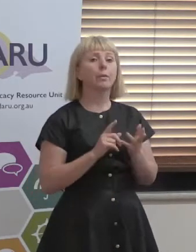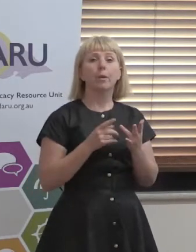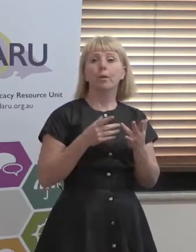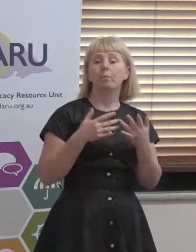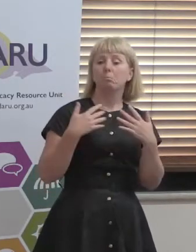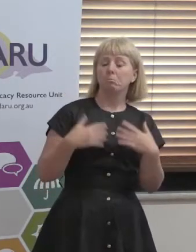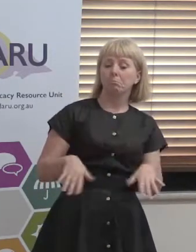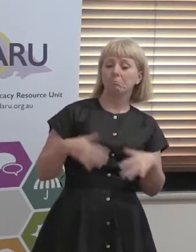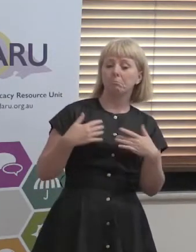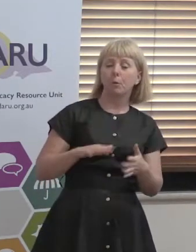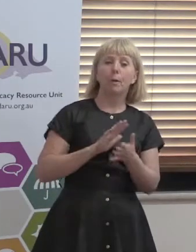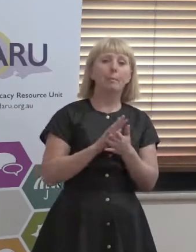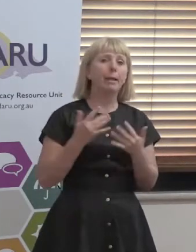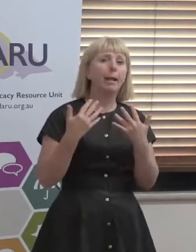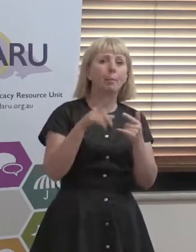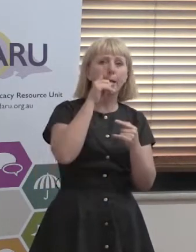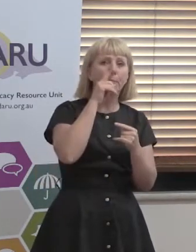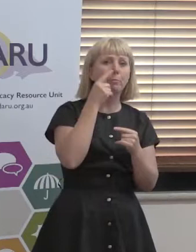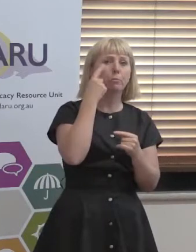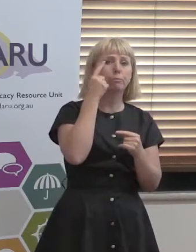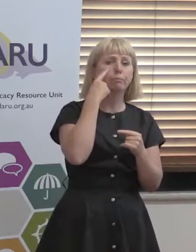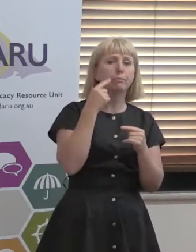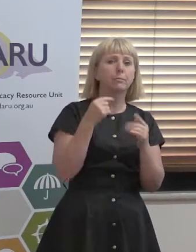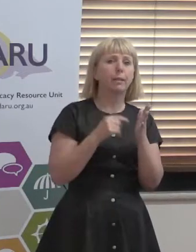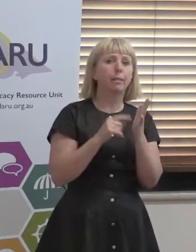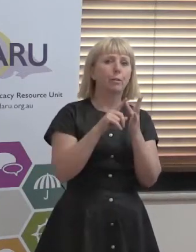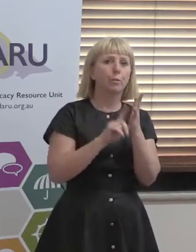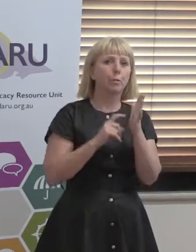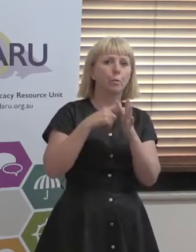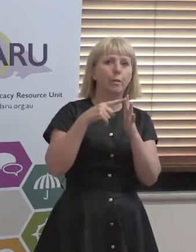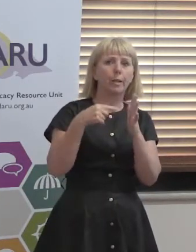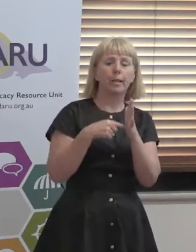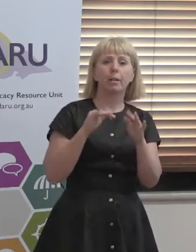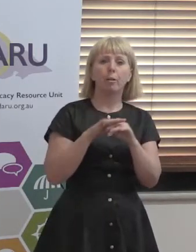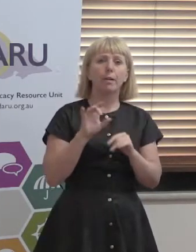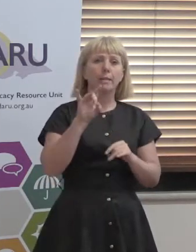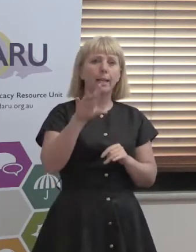it's seen. There's been over 10,000 page views